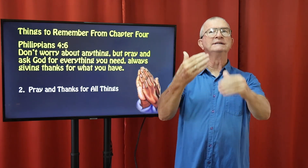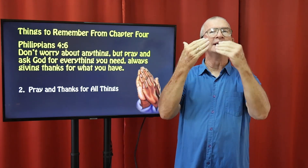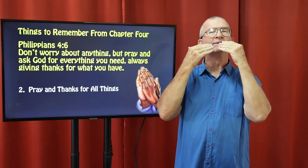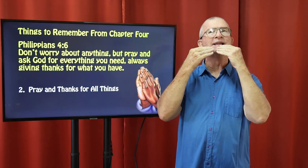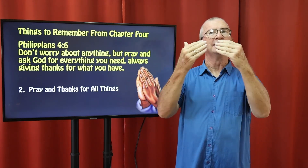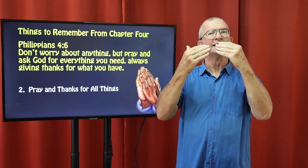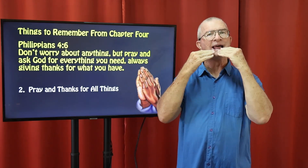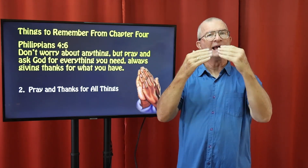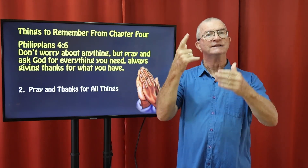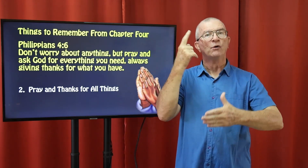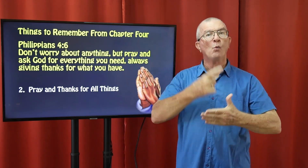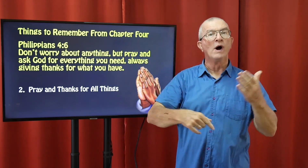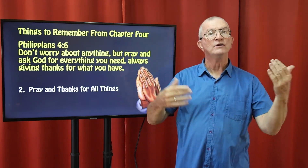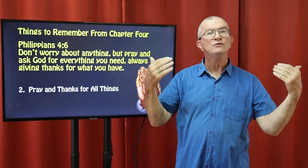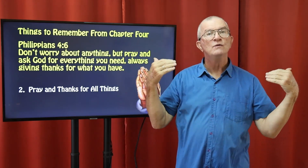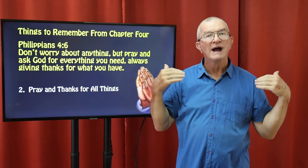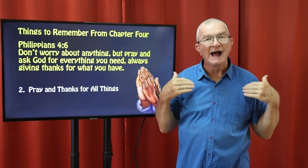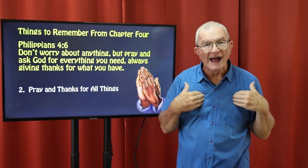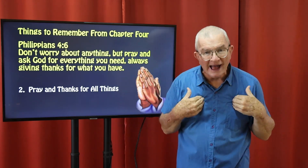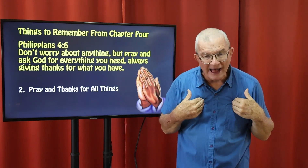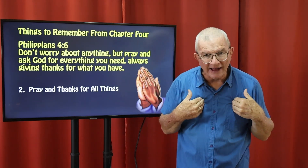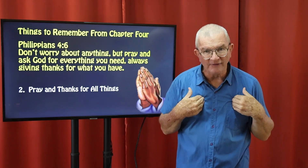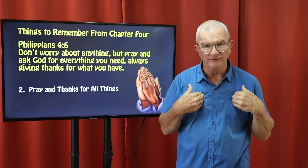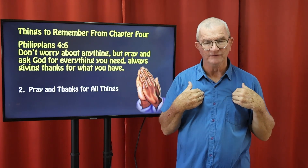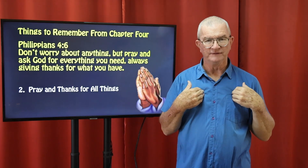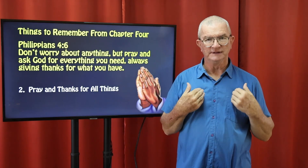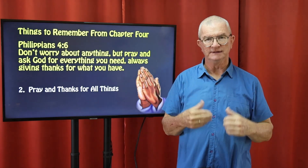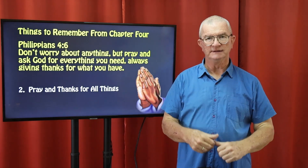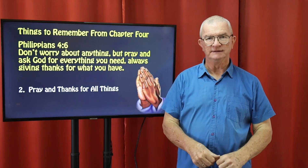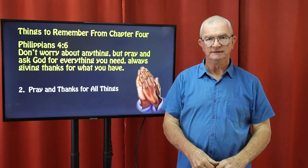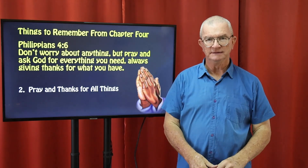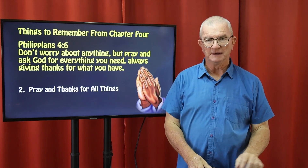always giving thanks for what you have.